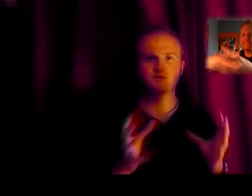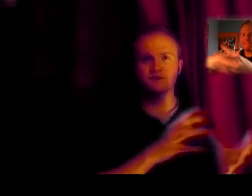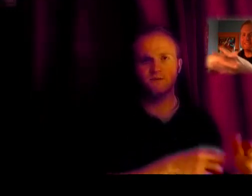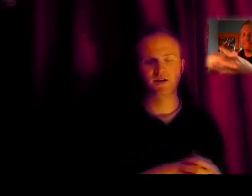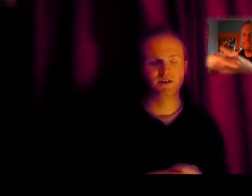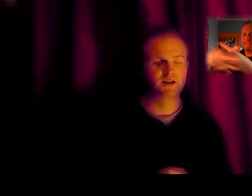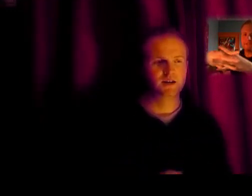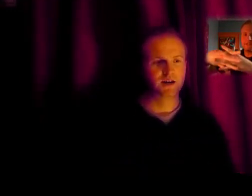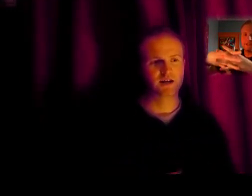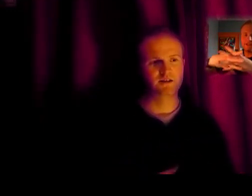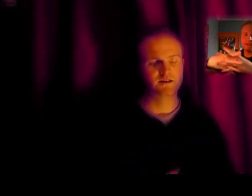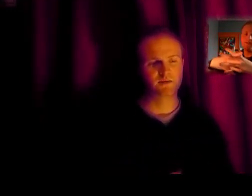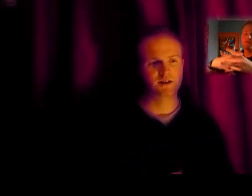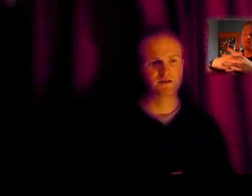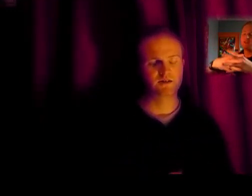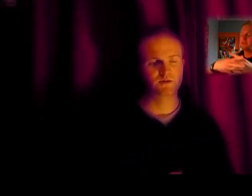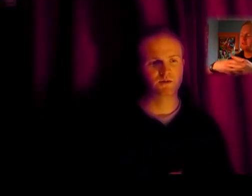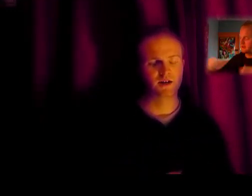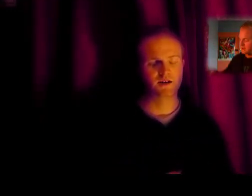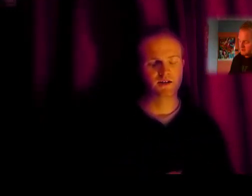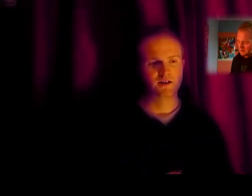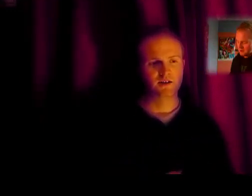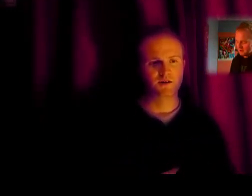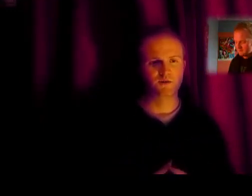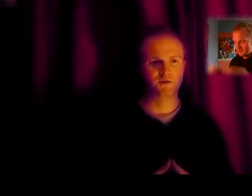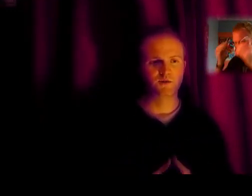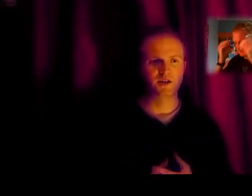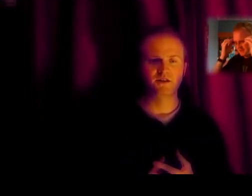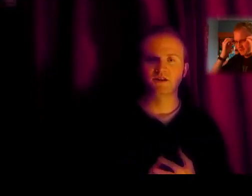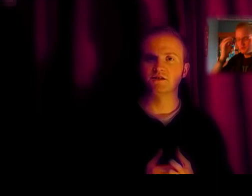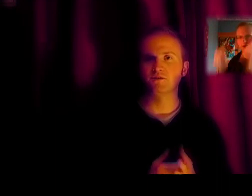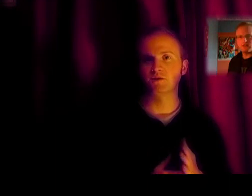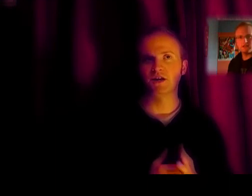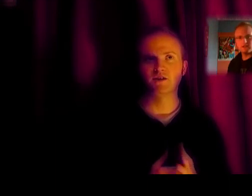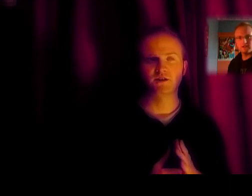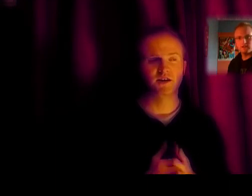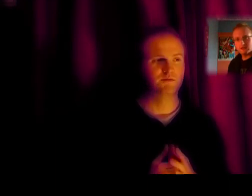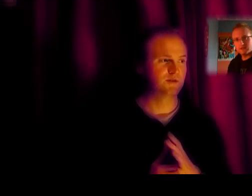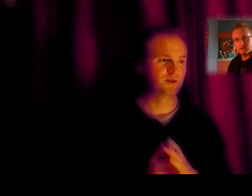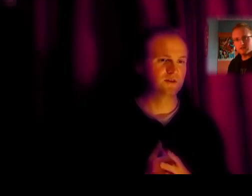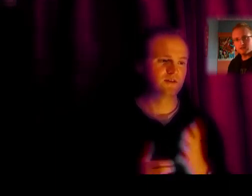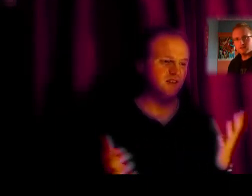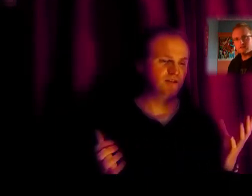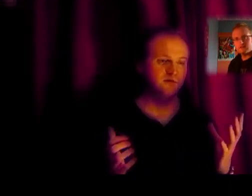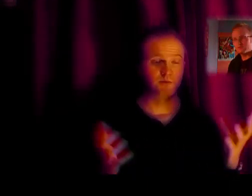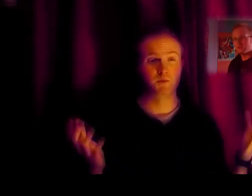talked about how I added the subtitles through the editing software package that I would have chosen to use, which would be Final